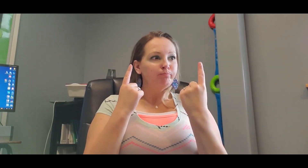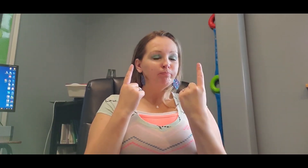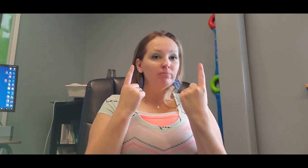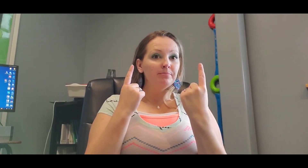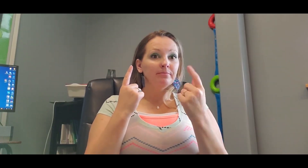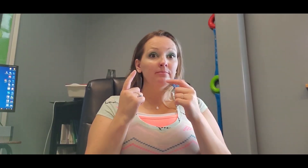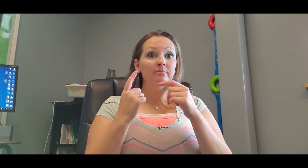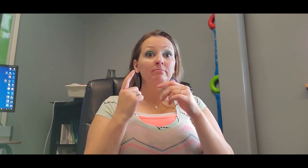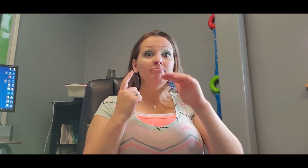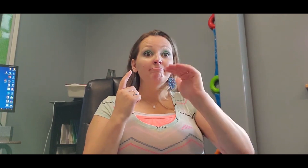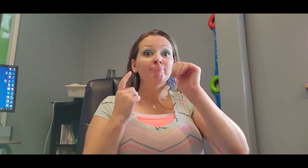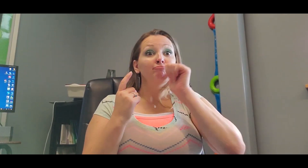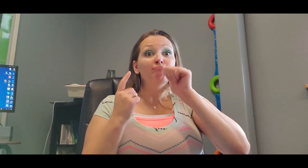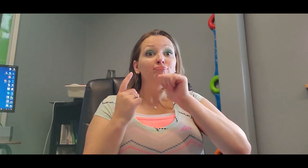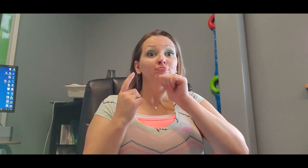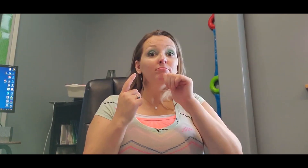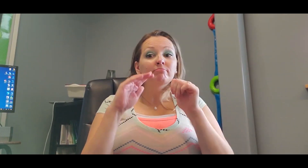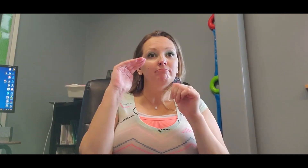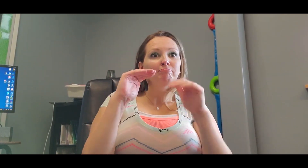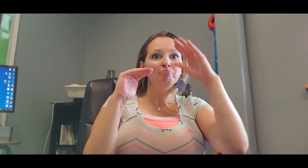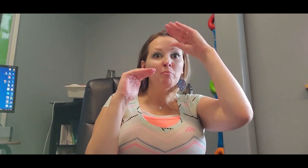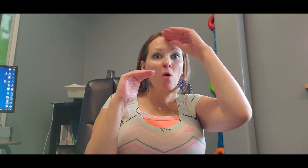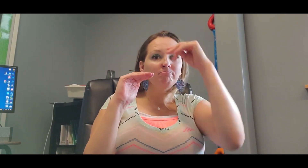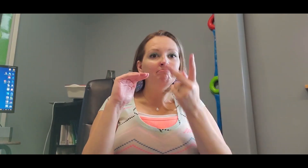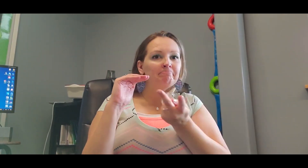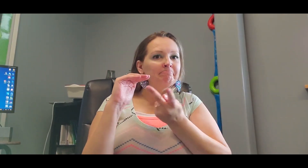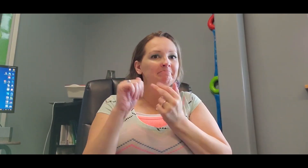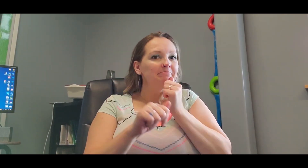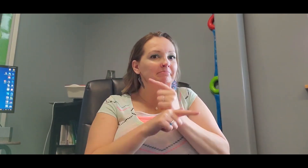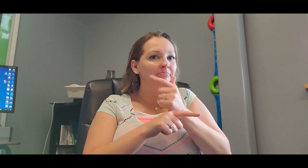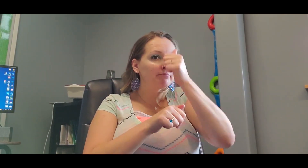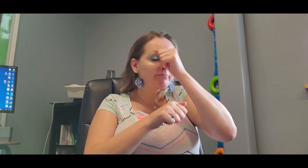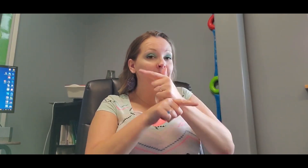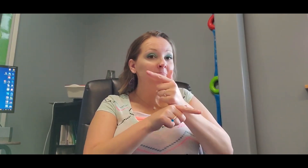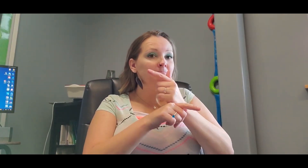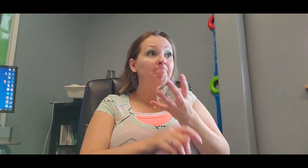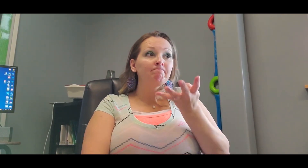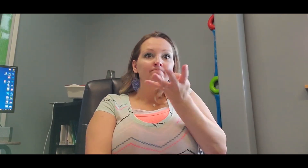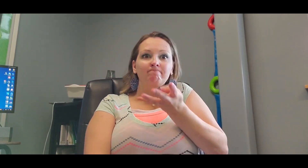There's a dad and a mom with a little girl and a little boy who are siblings.